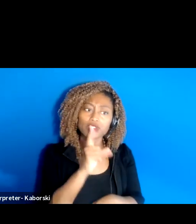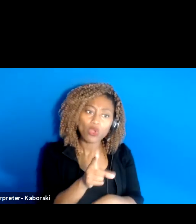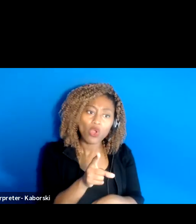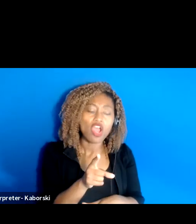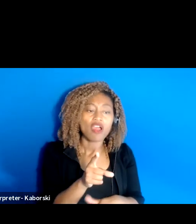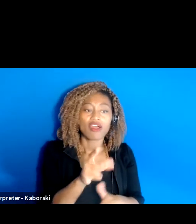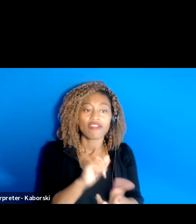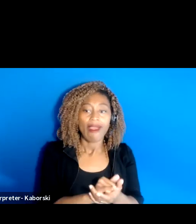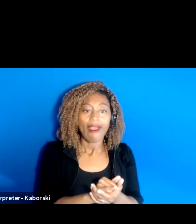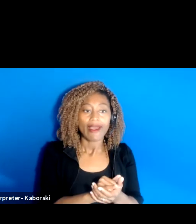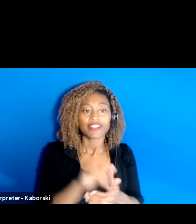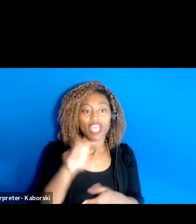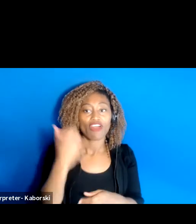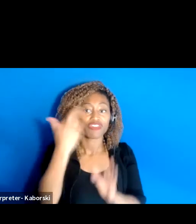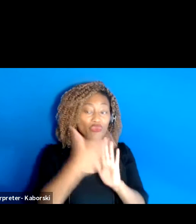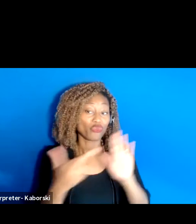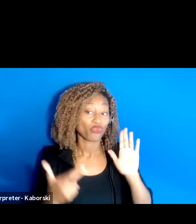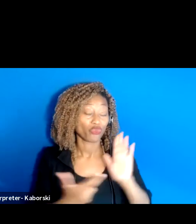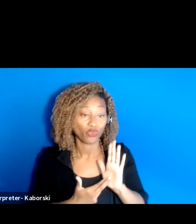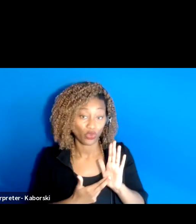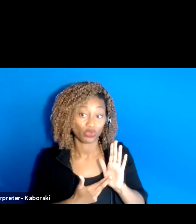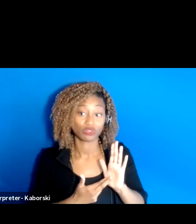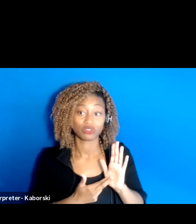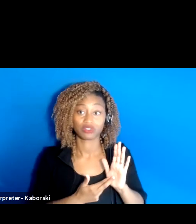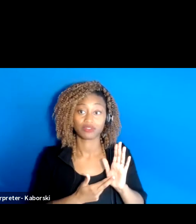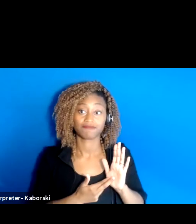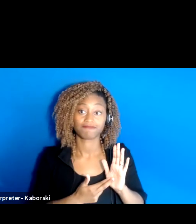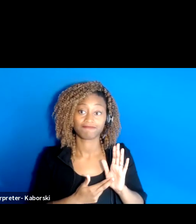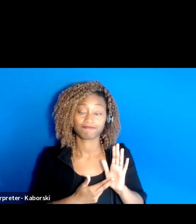the other rules